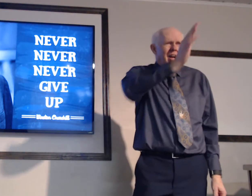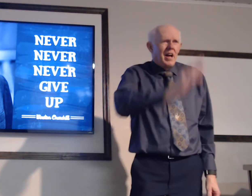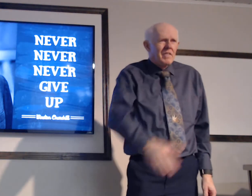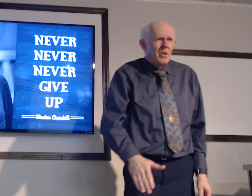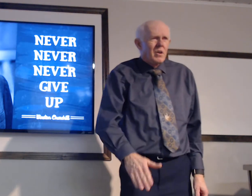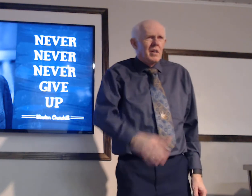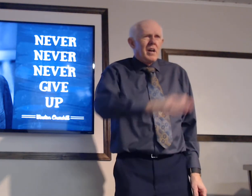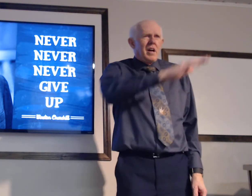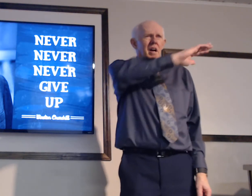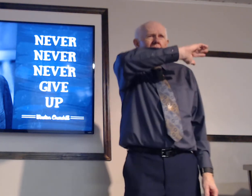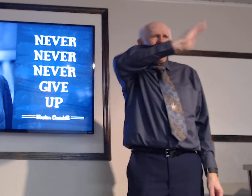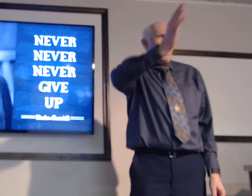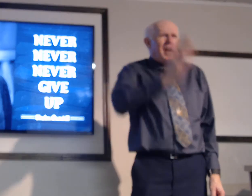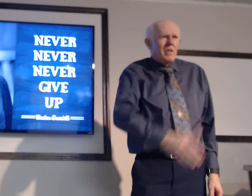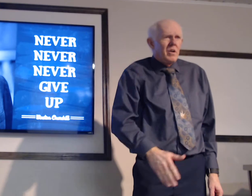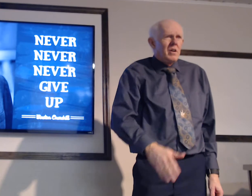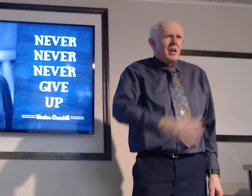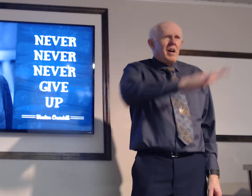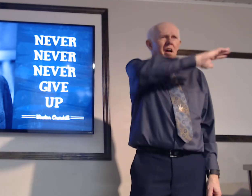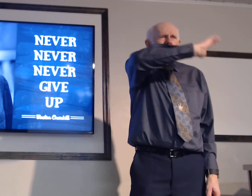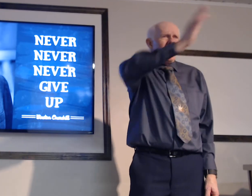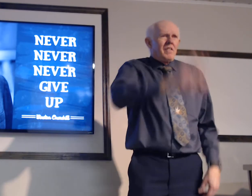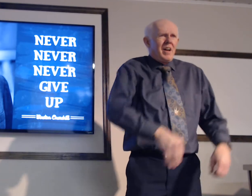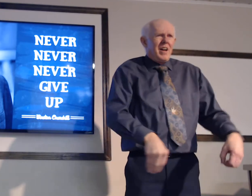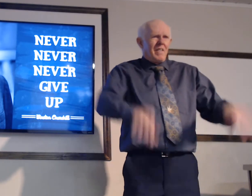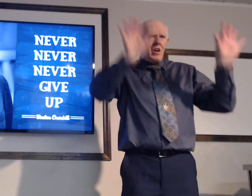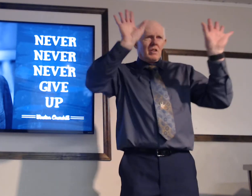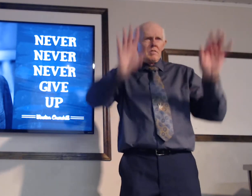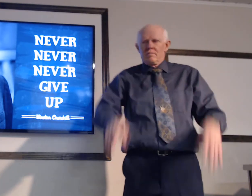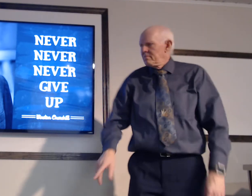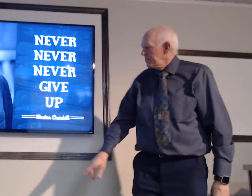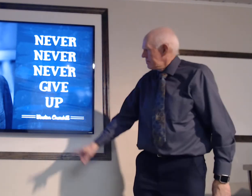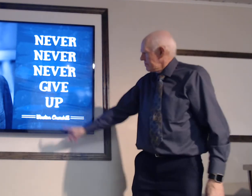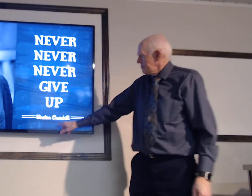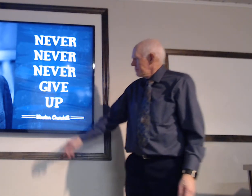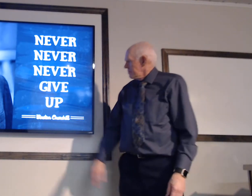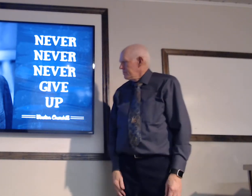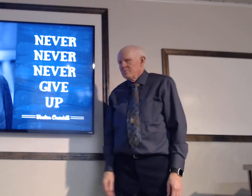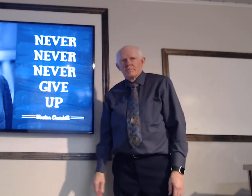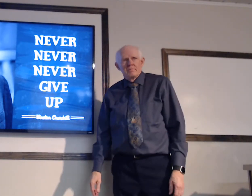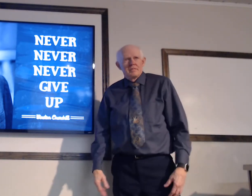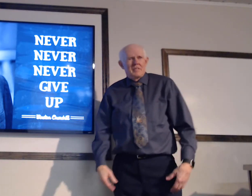never, never, never give up.